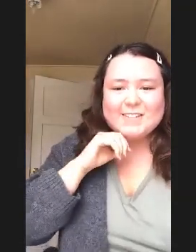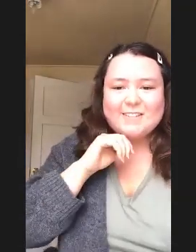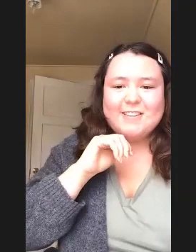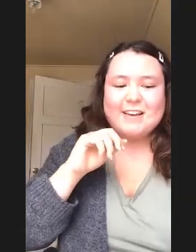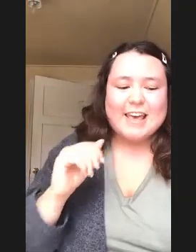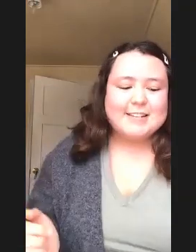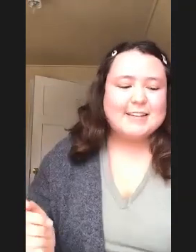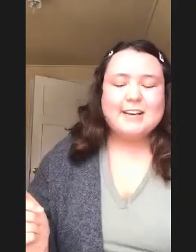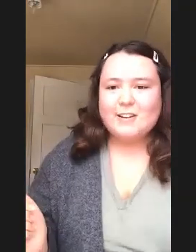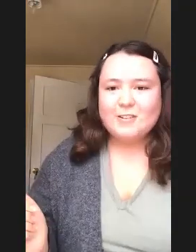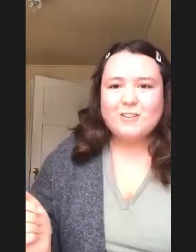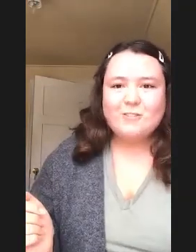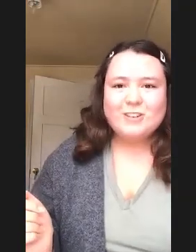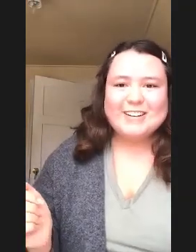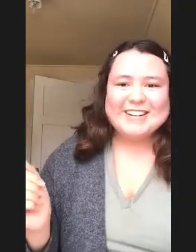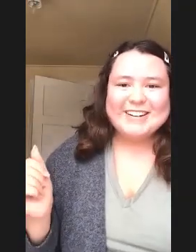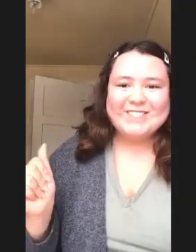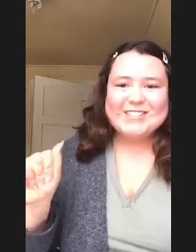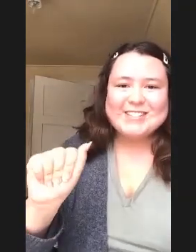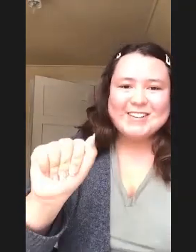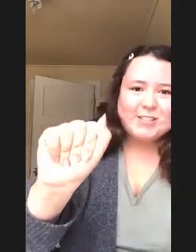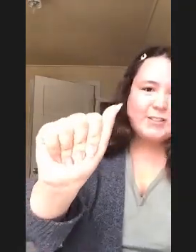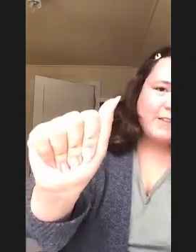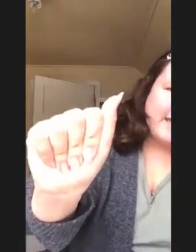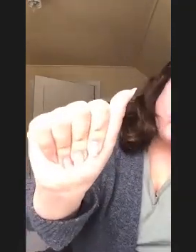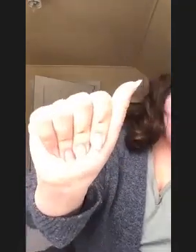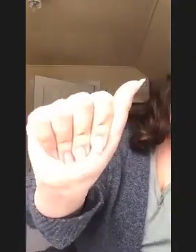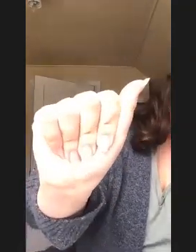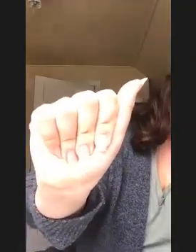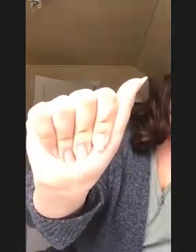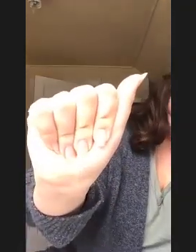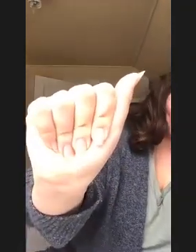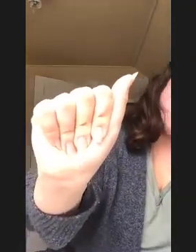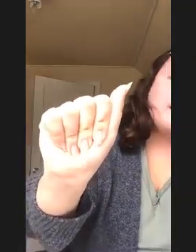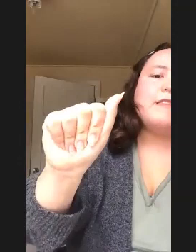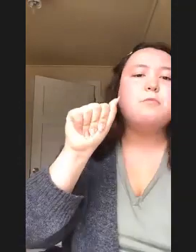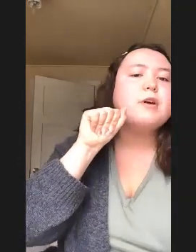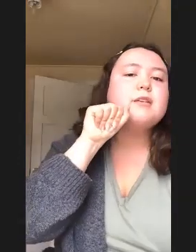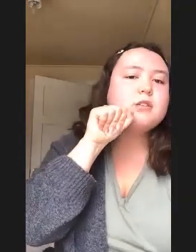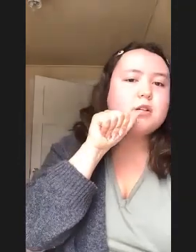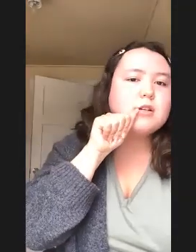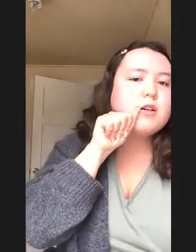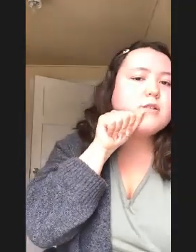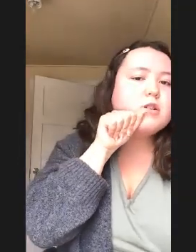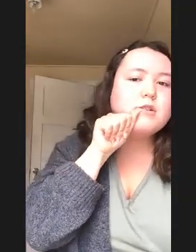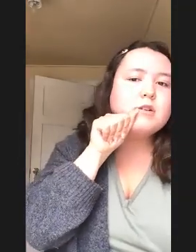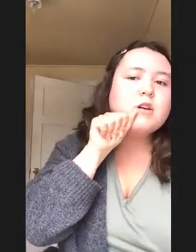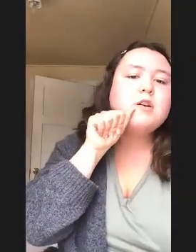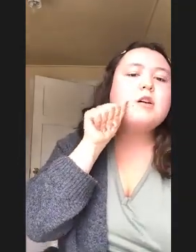start with auntie and uncle. So you just do the A, and then you bring it to your cheek, and